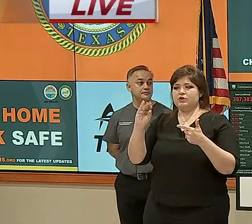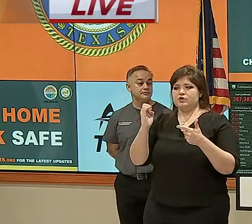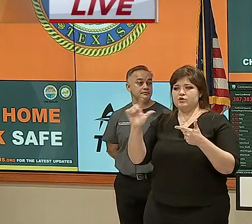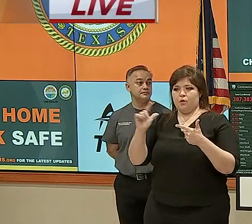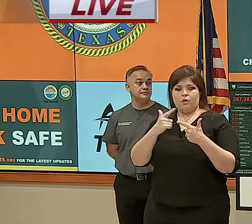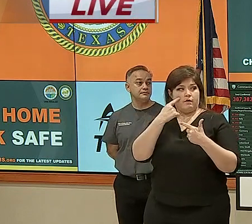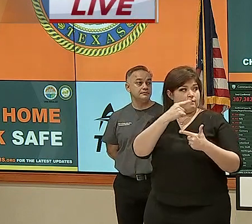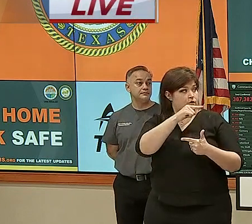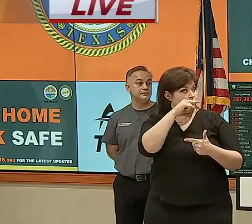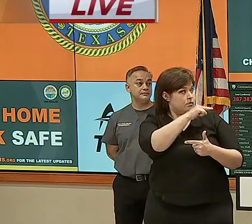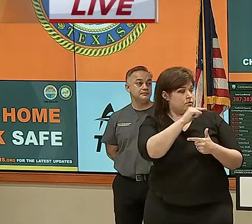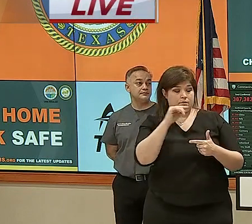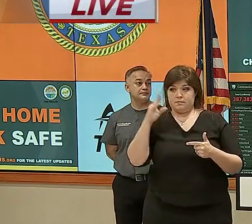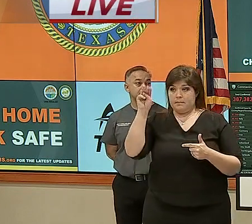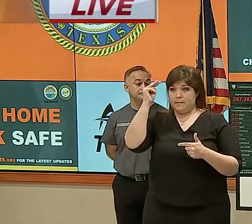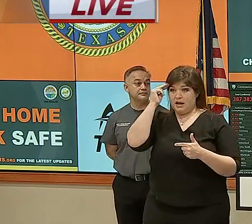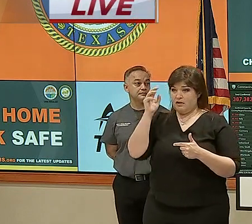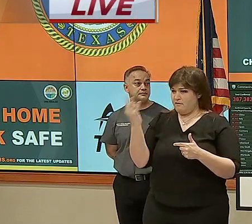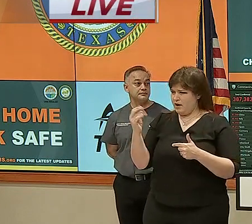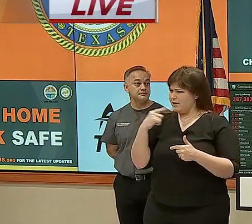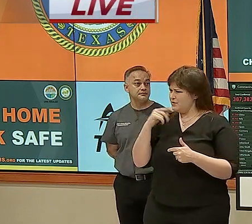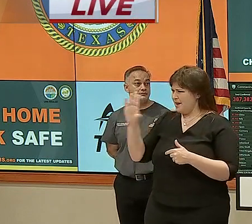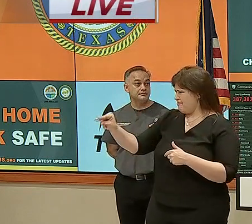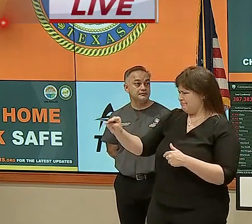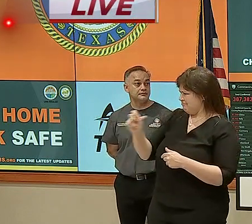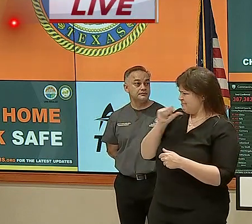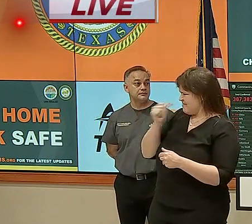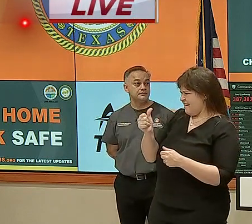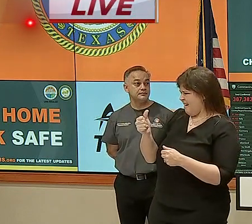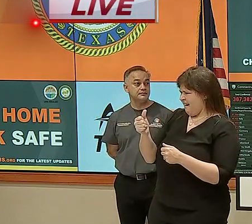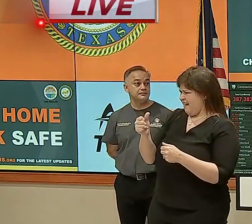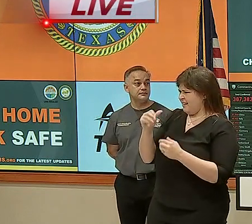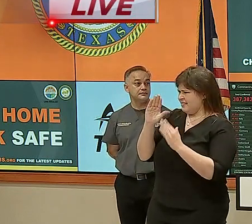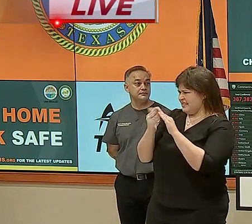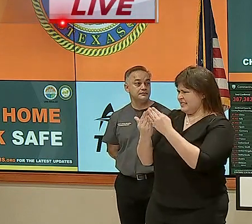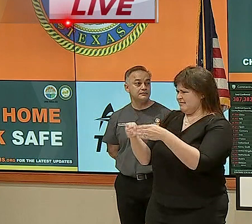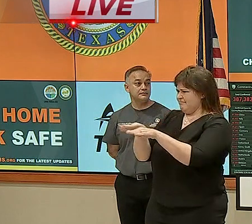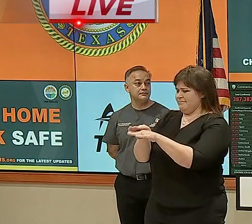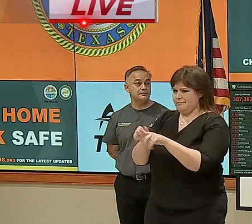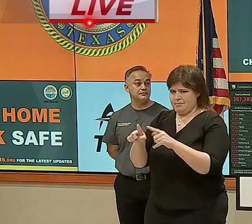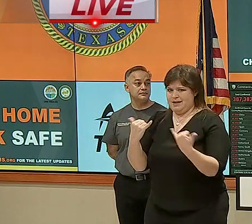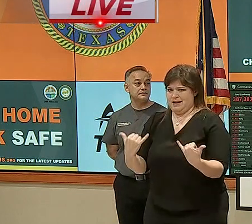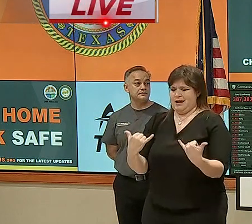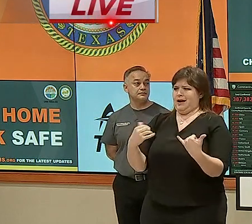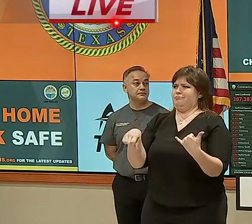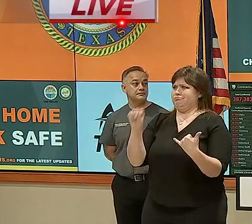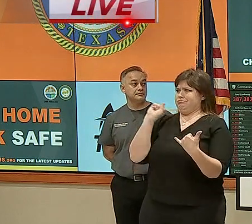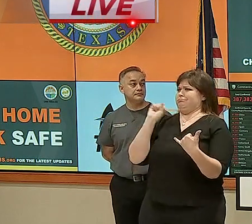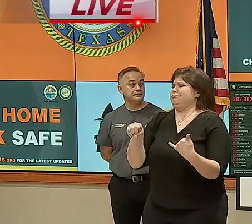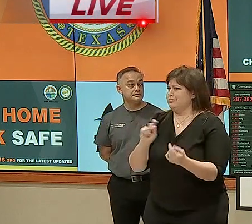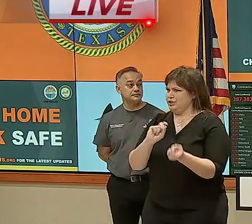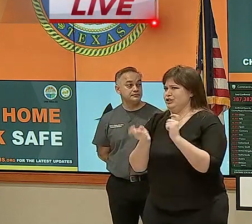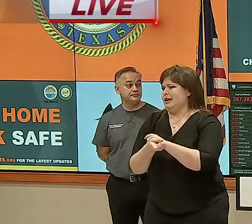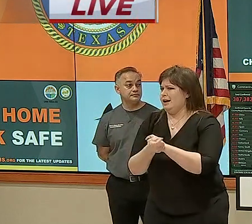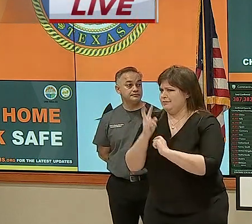the mayor. On Friday, you said the city isn't shutting down. Does that blindside Houstonians you reassured?